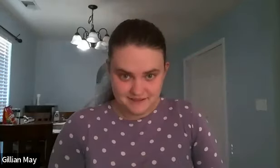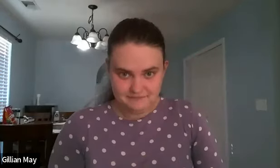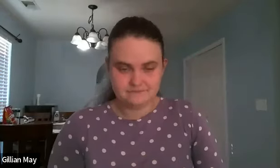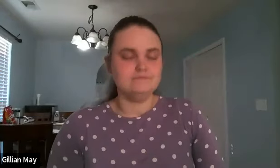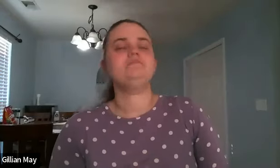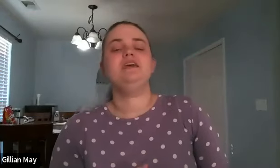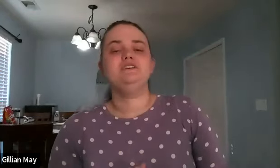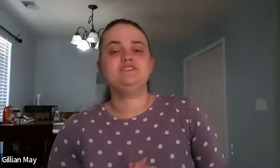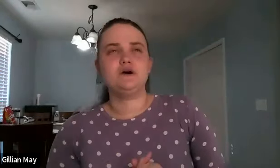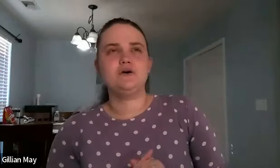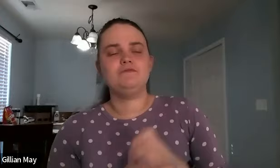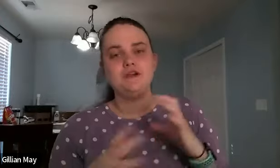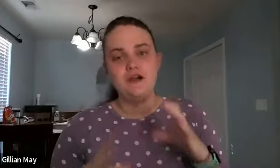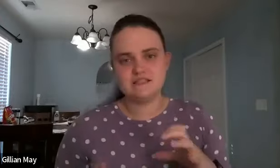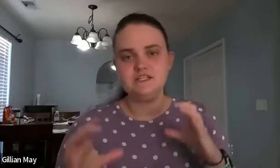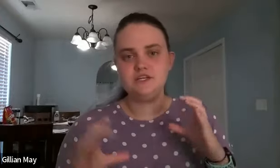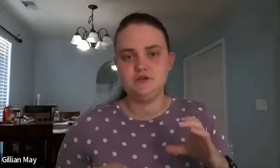cousin. So for cousin,